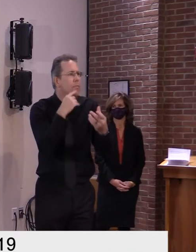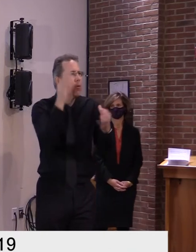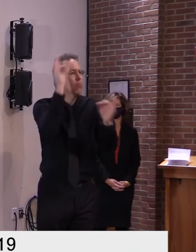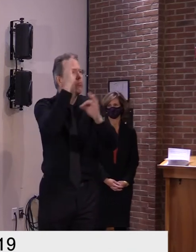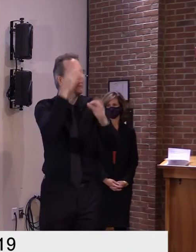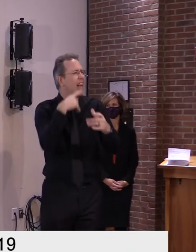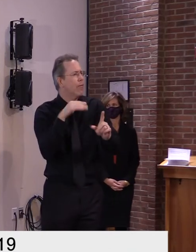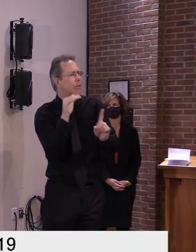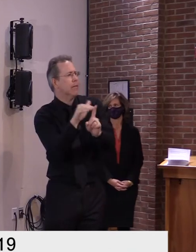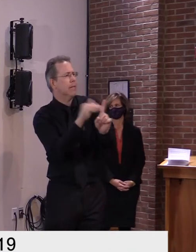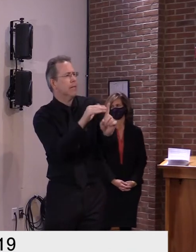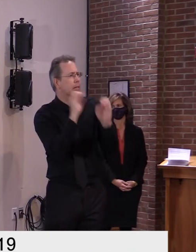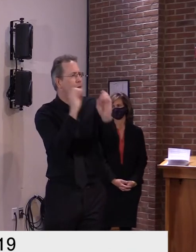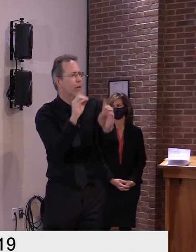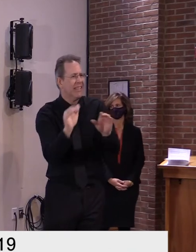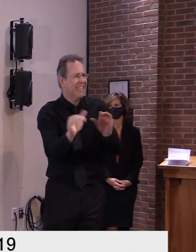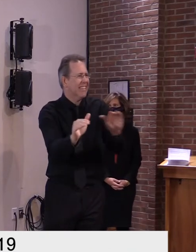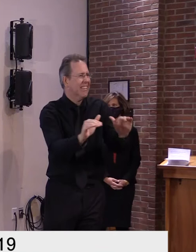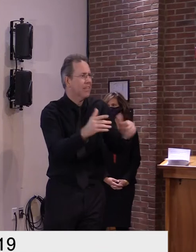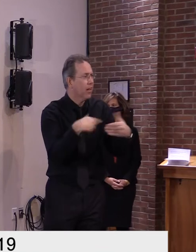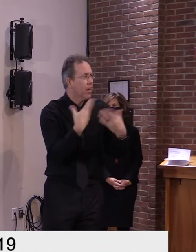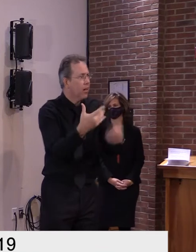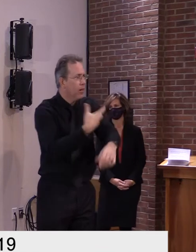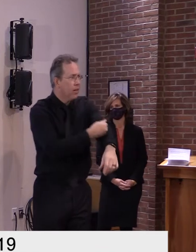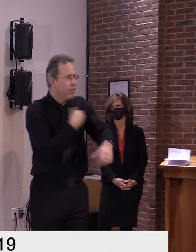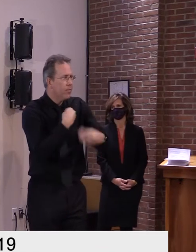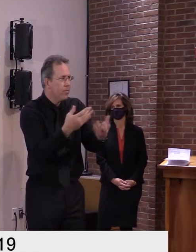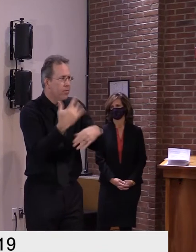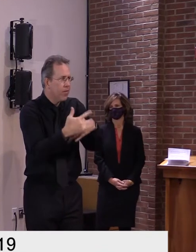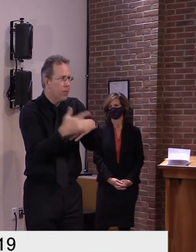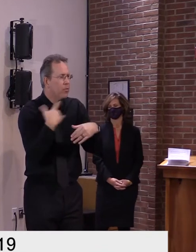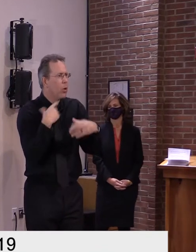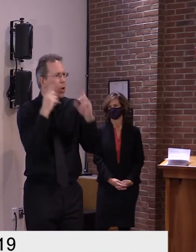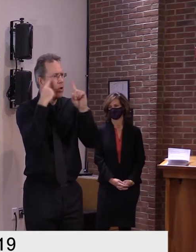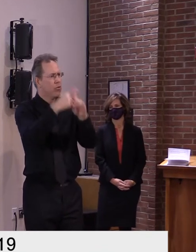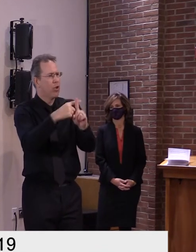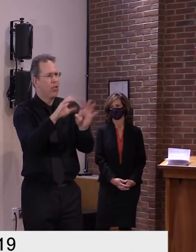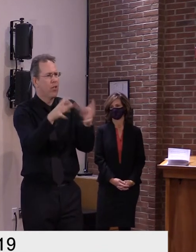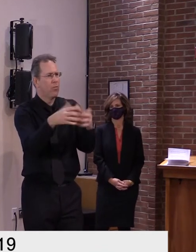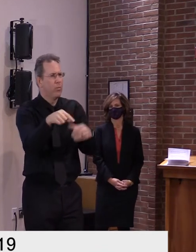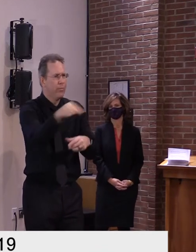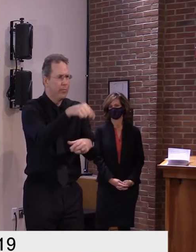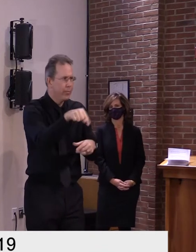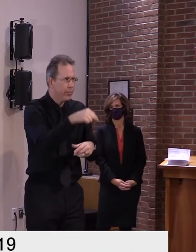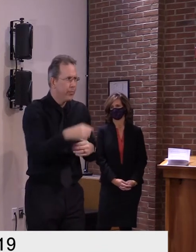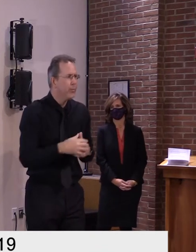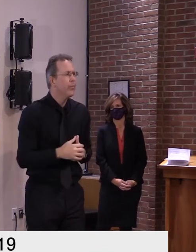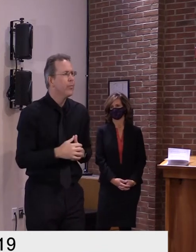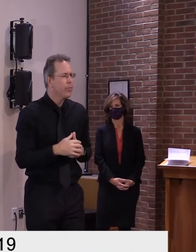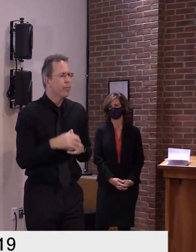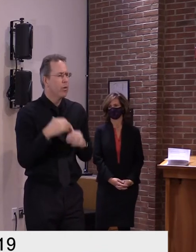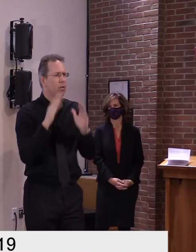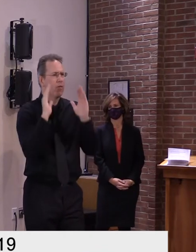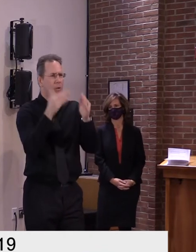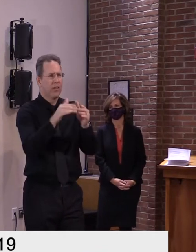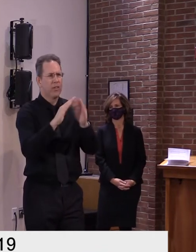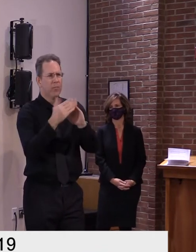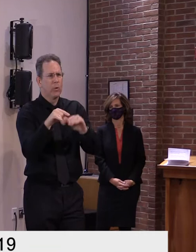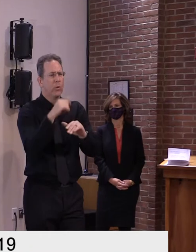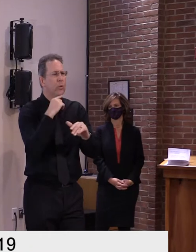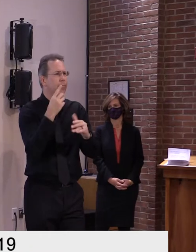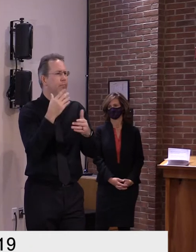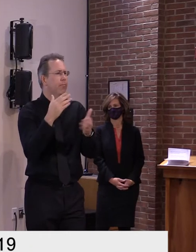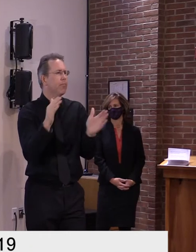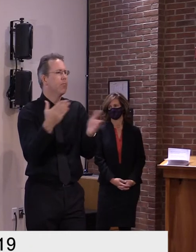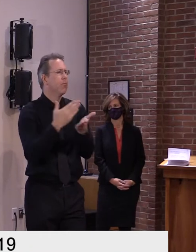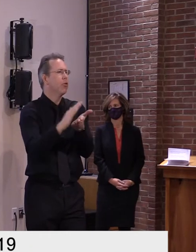vaccine highlight the fact that we have to pay attention to this population very specifically.